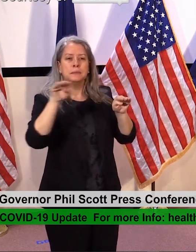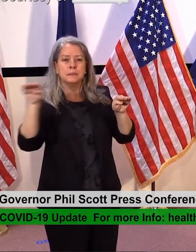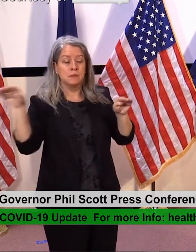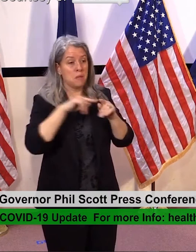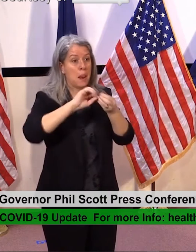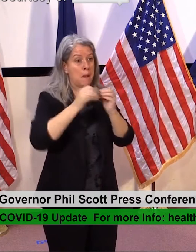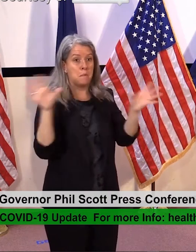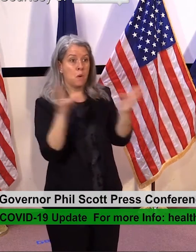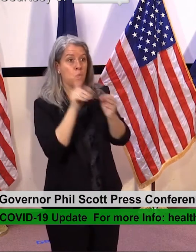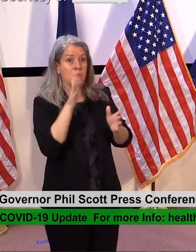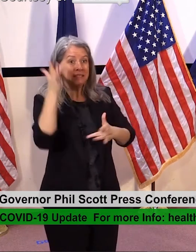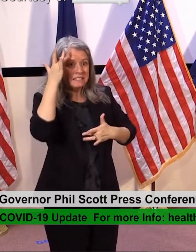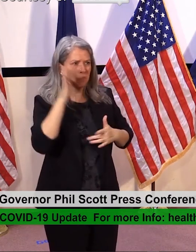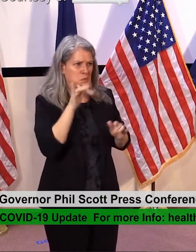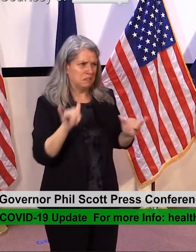Thank you.